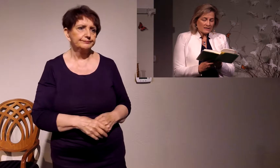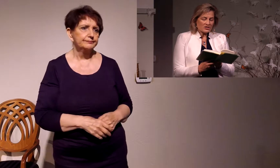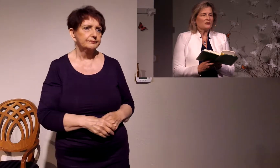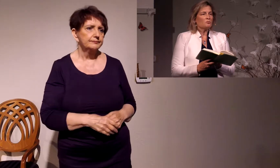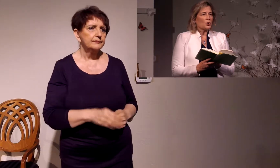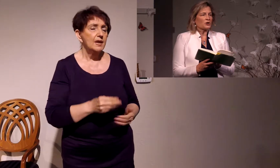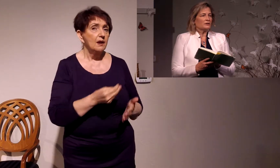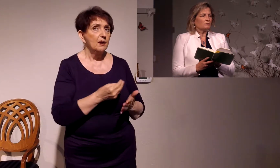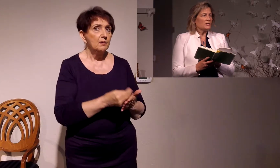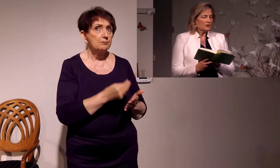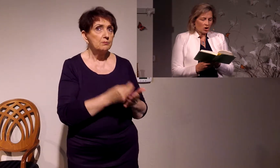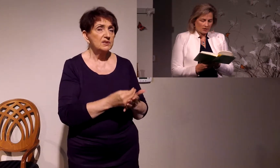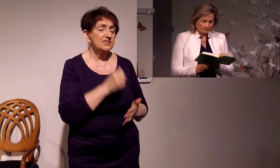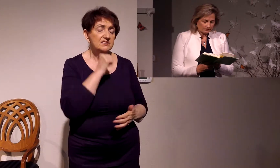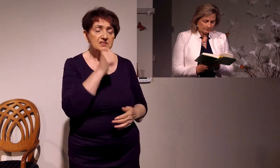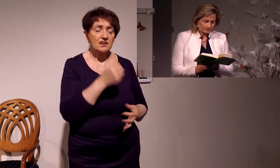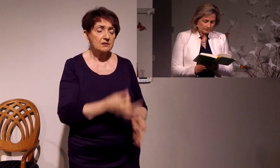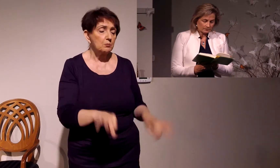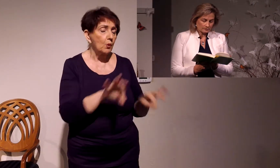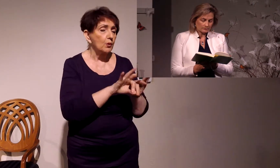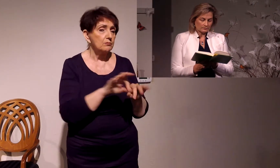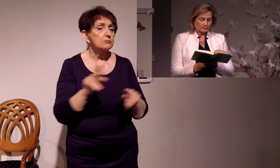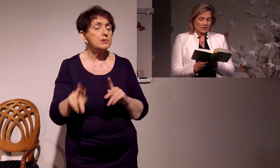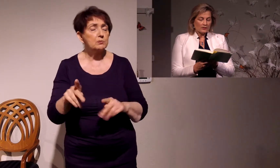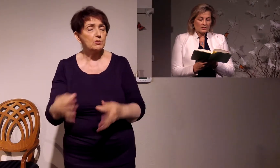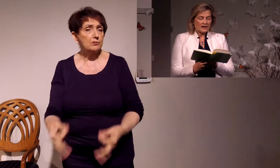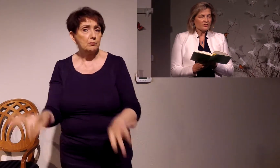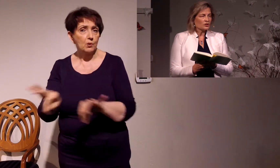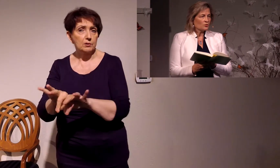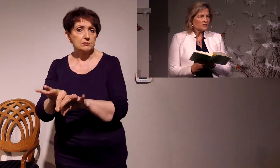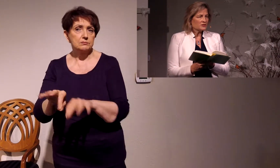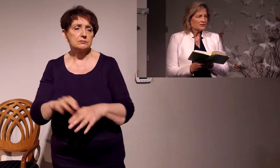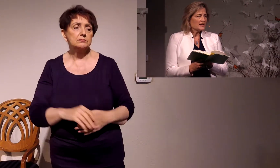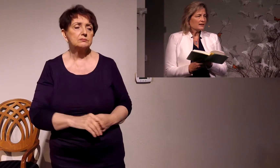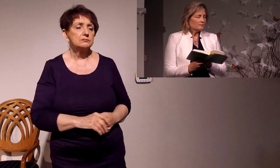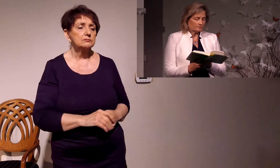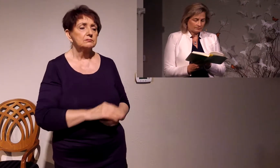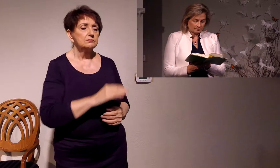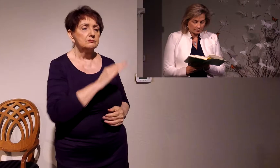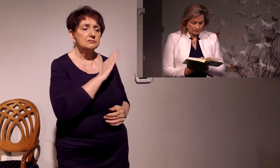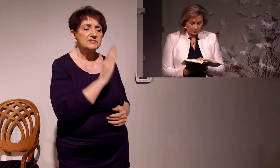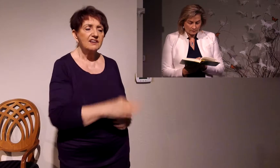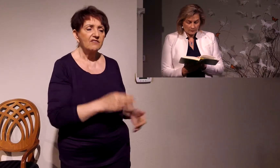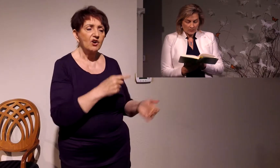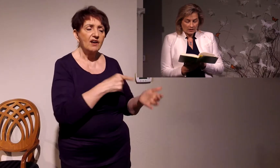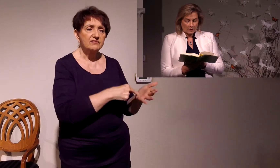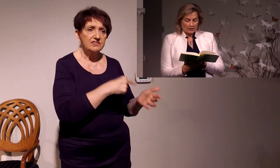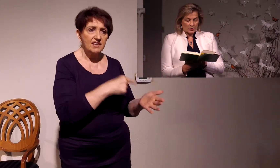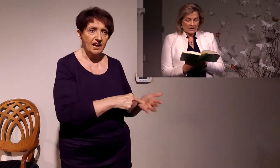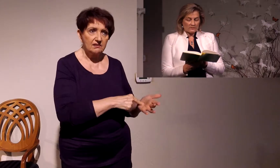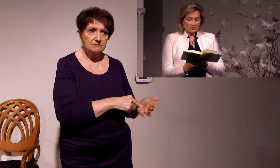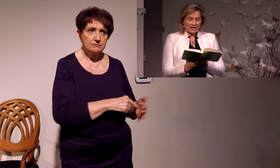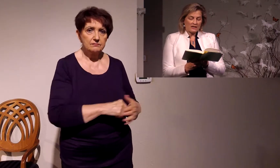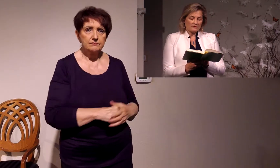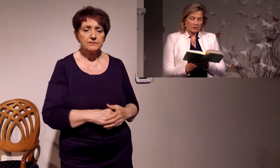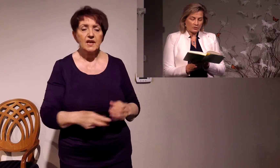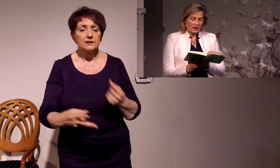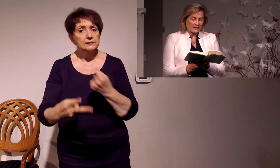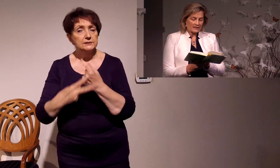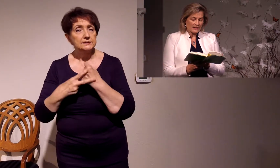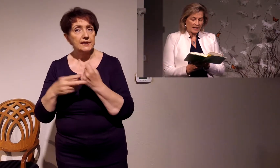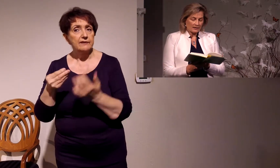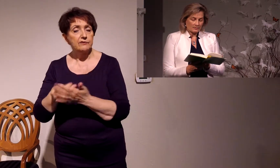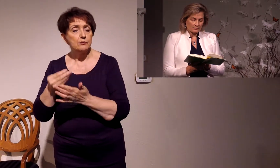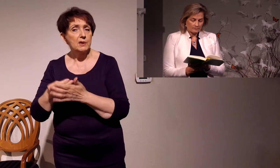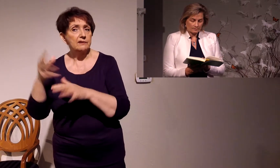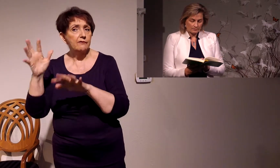Money isn't important. People are. Never go into debt. Save your money for a